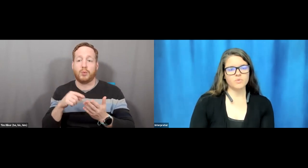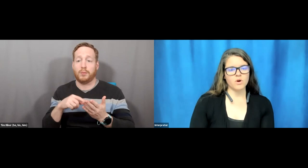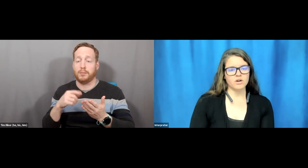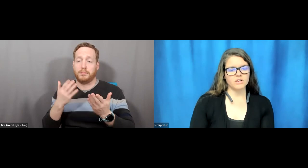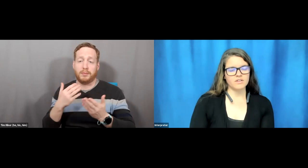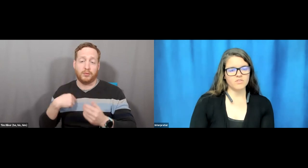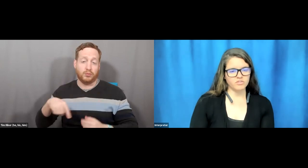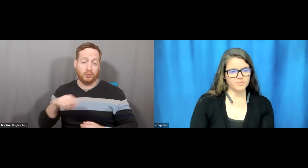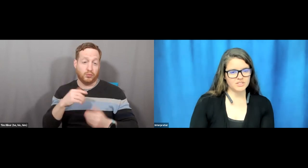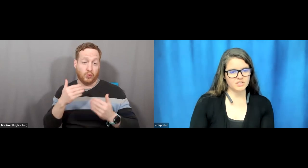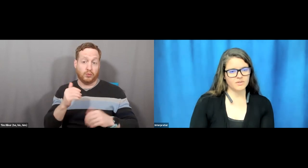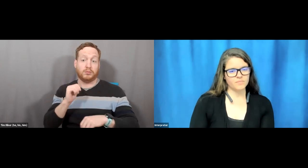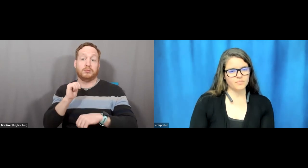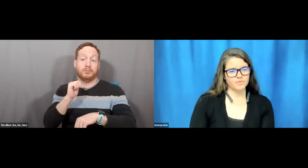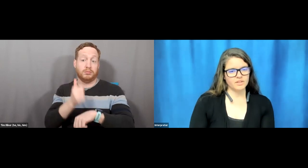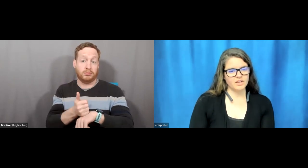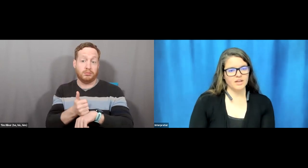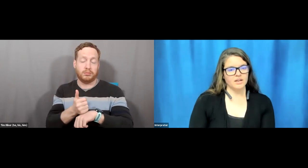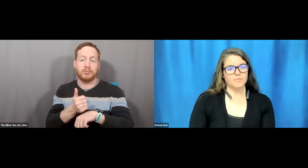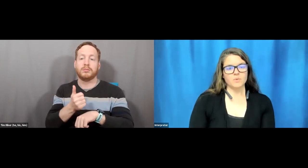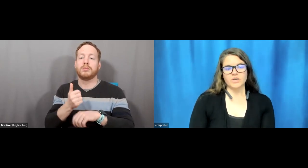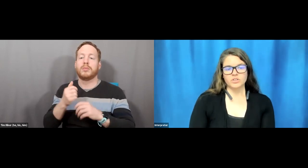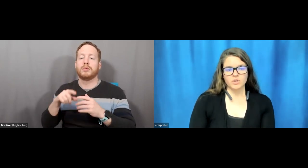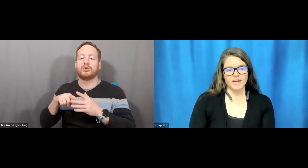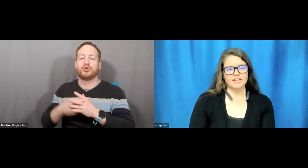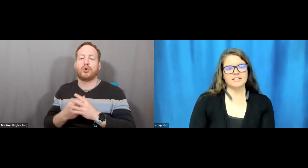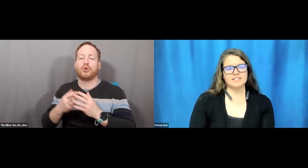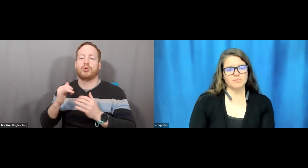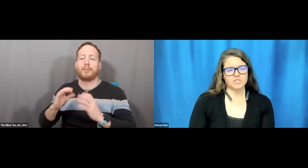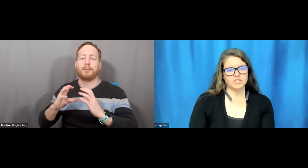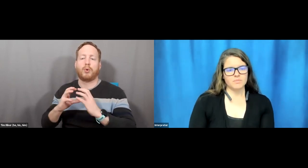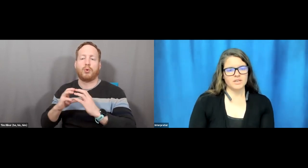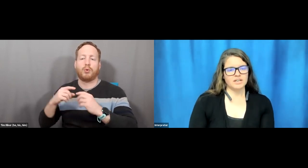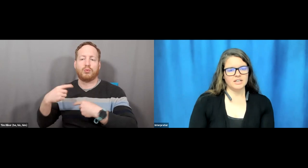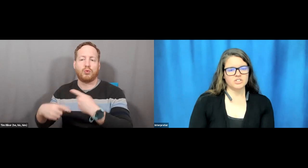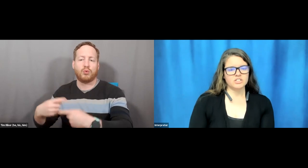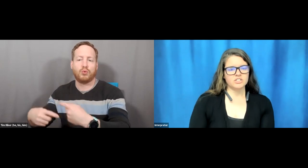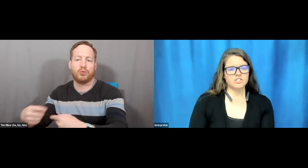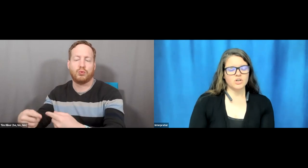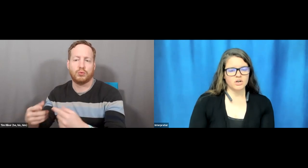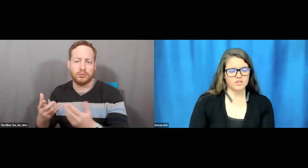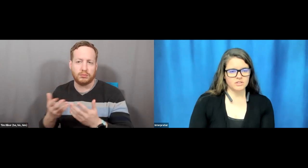for involvement. But we could go ahead and establish the committee just to start